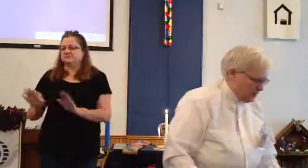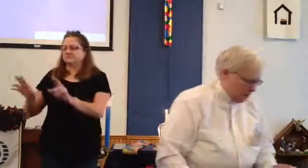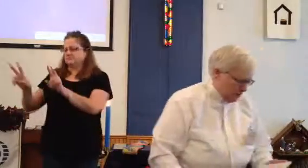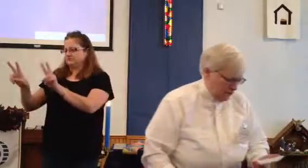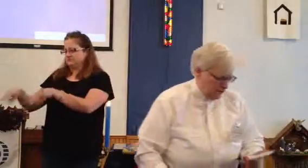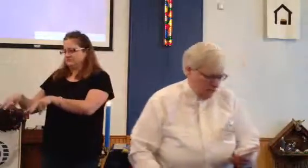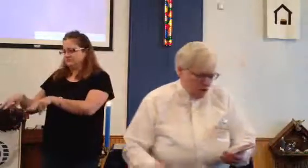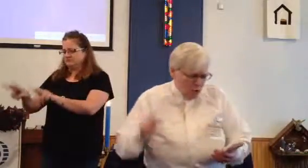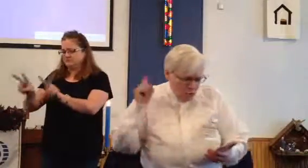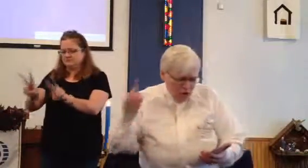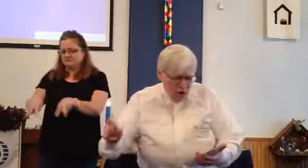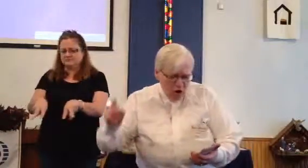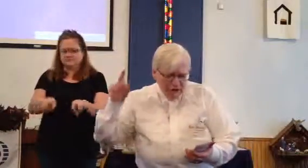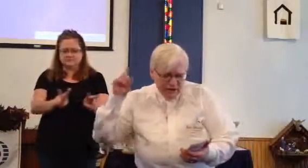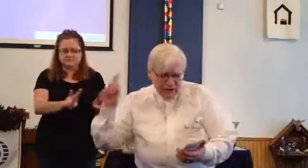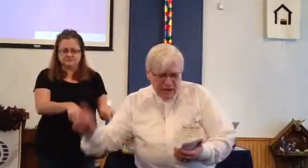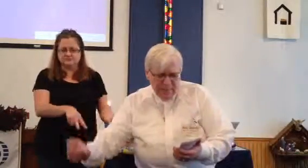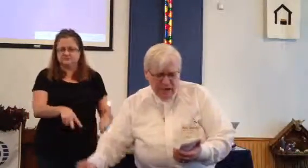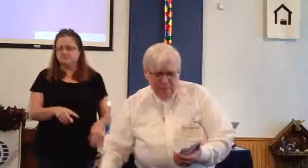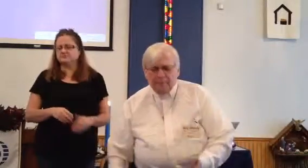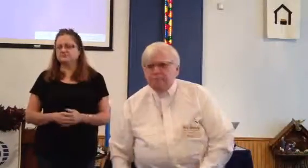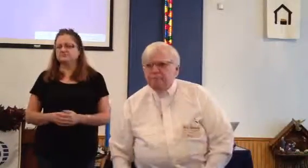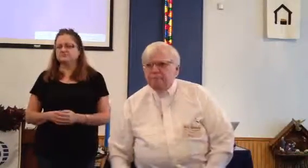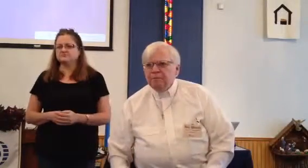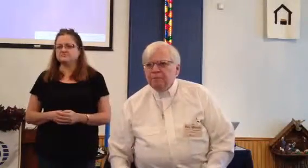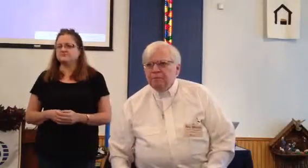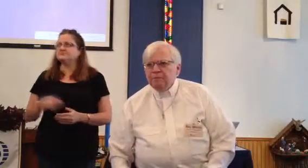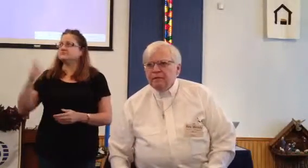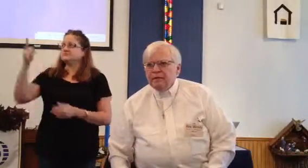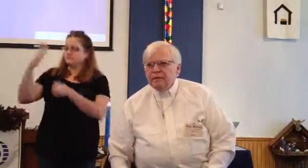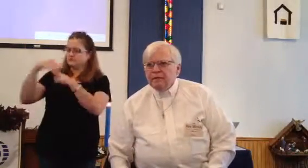than us. We're called to step up.